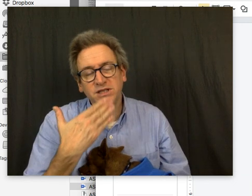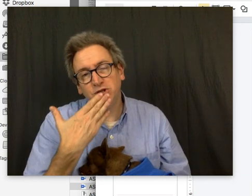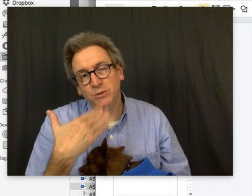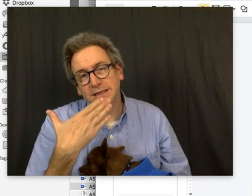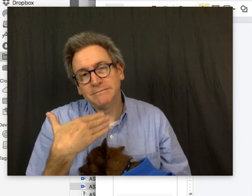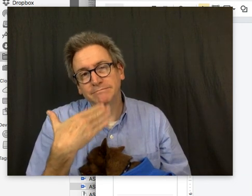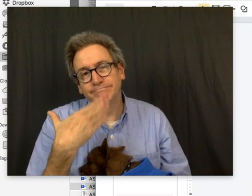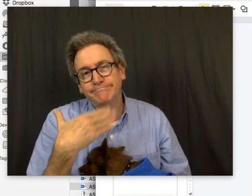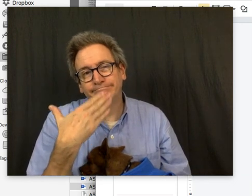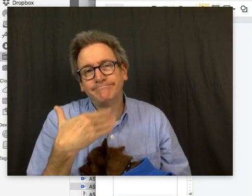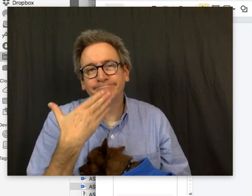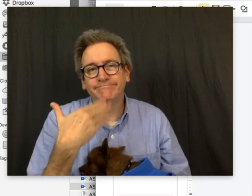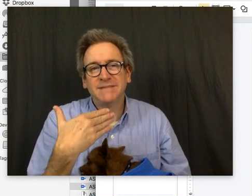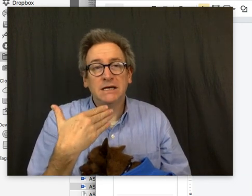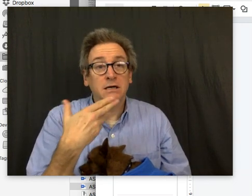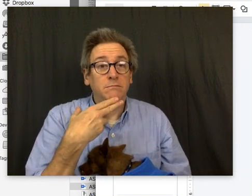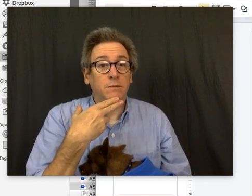Sweet.